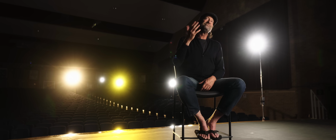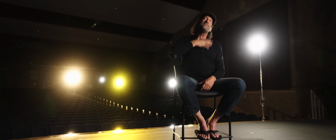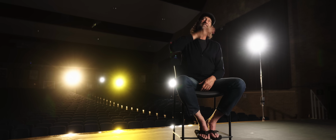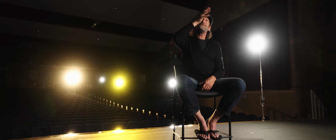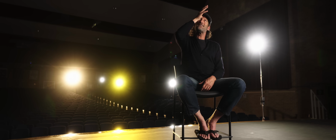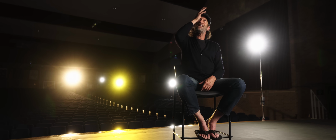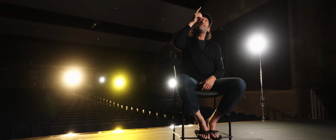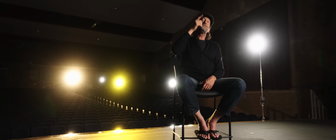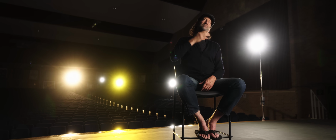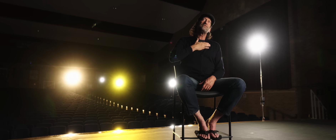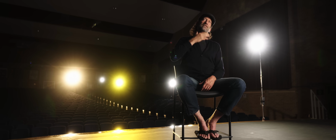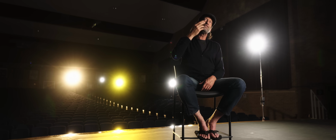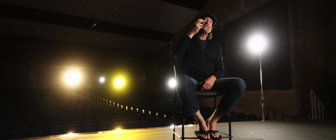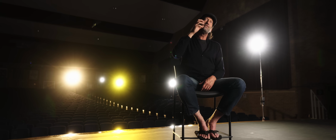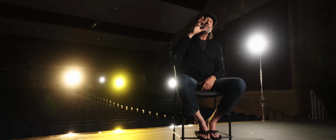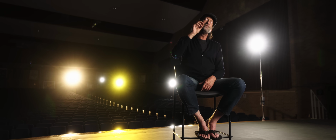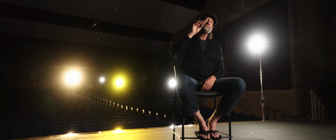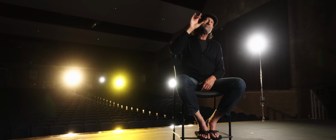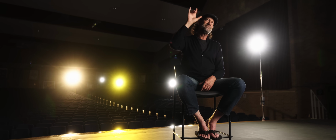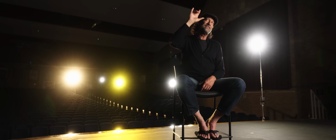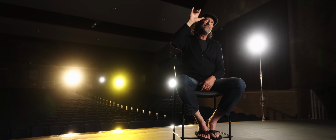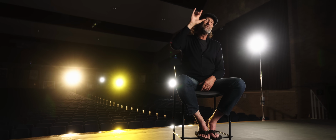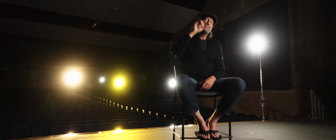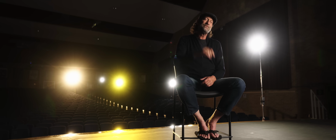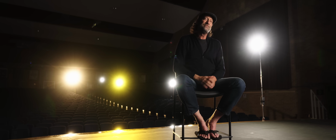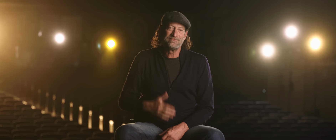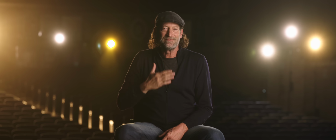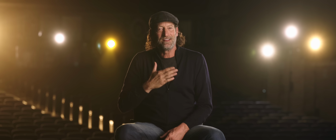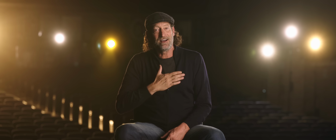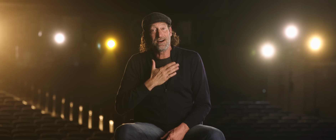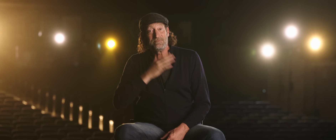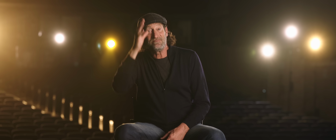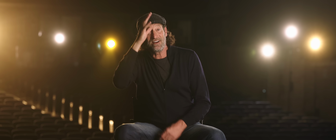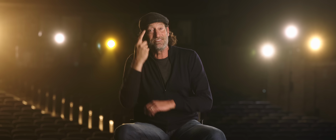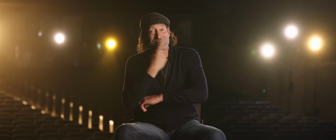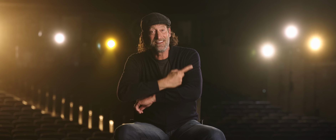My dad is my hero. I love you. And happy Father's Day.